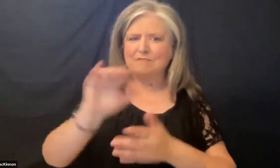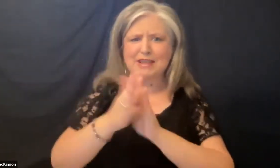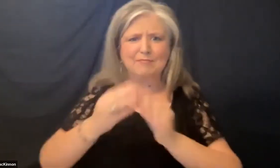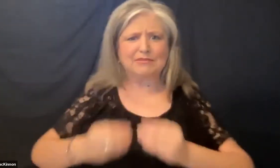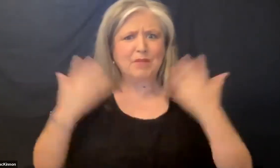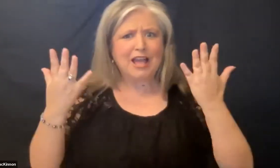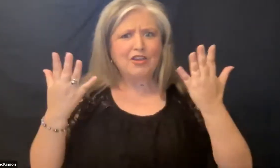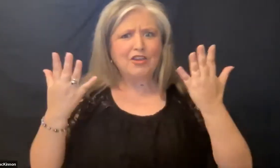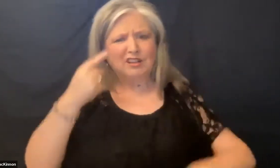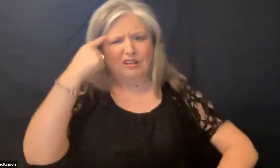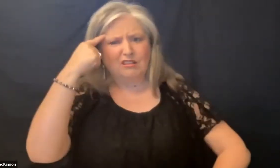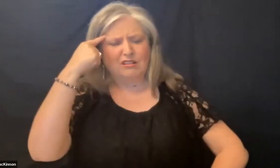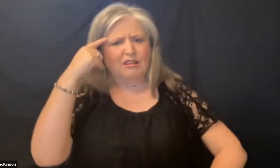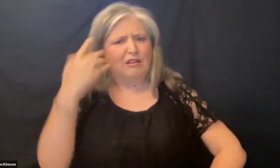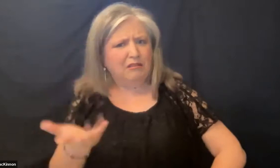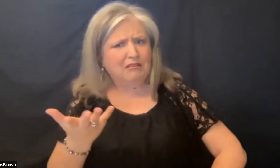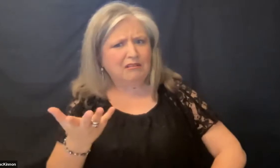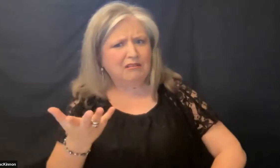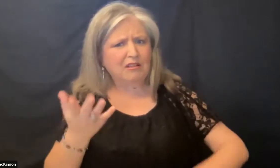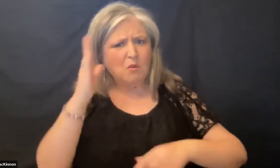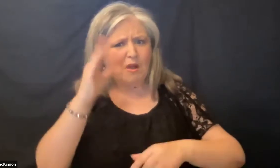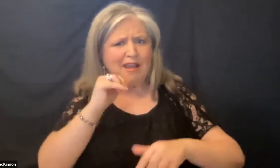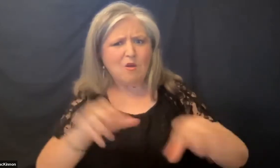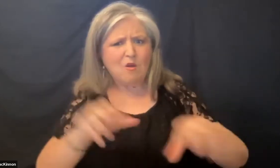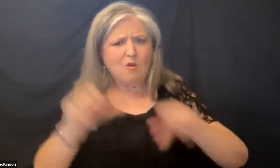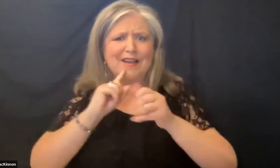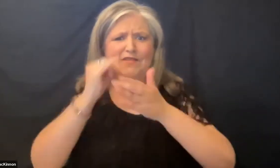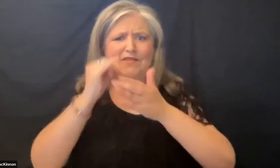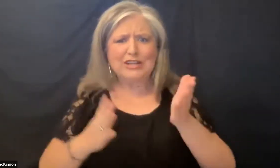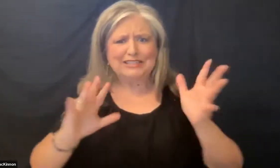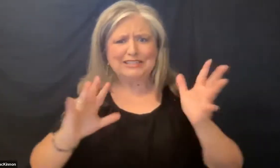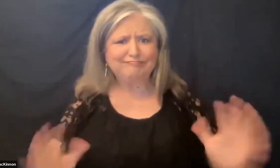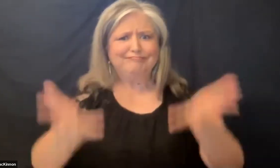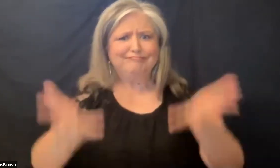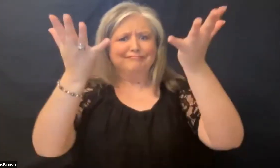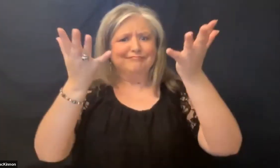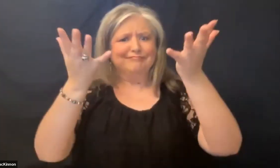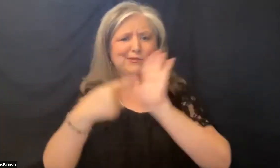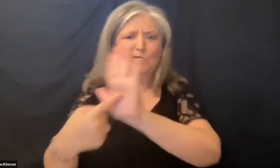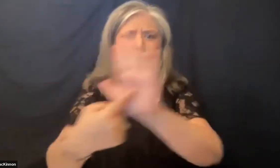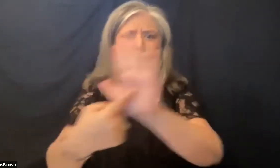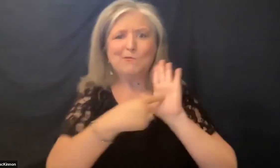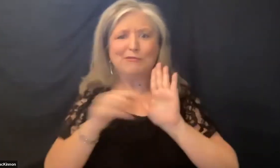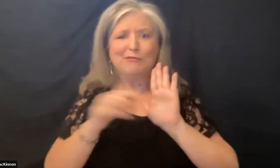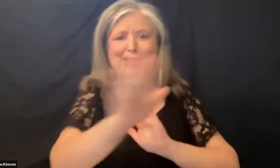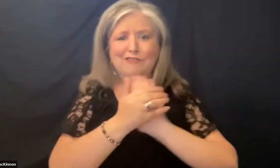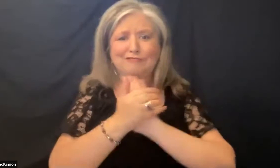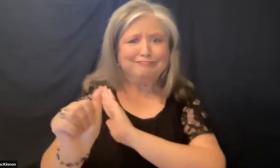singing. Tanisha got inspired from the appreciation night and thought, why don't we have host a night showcasing